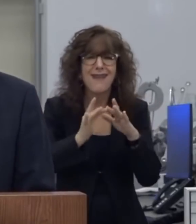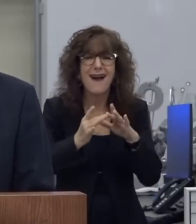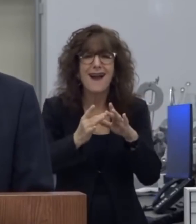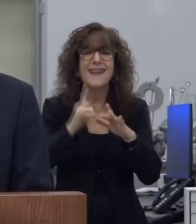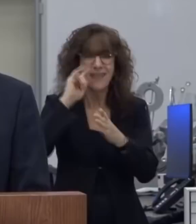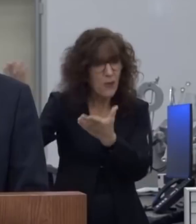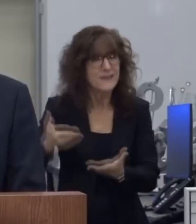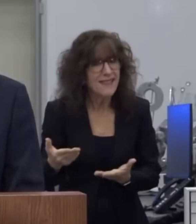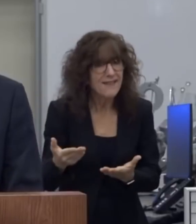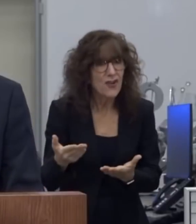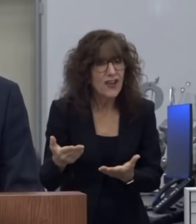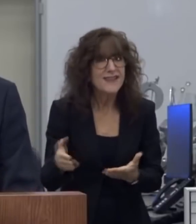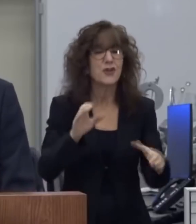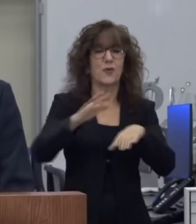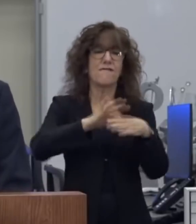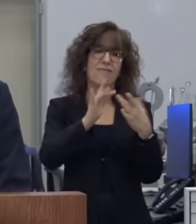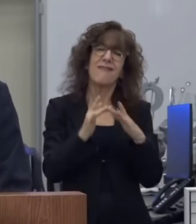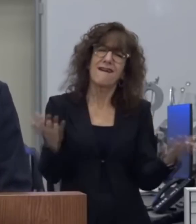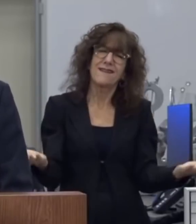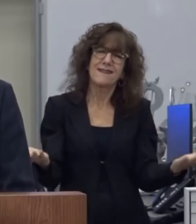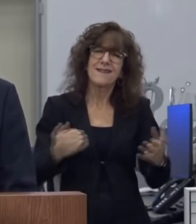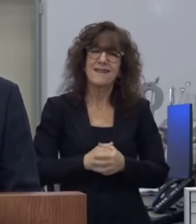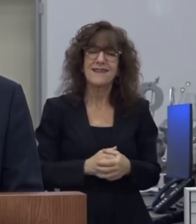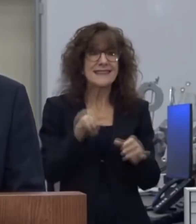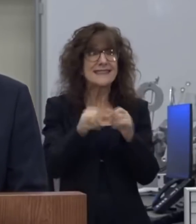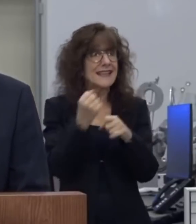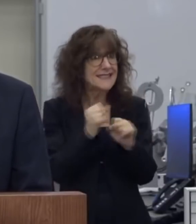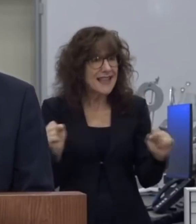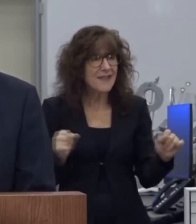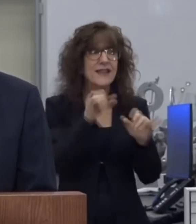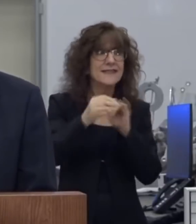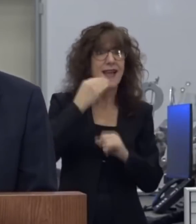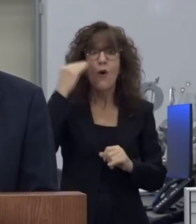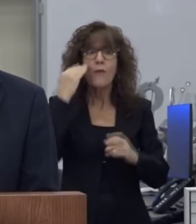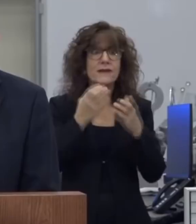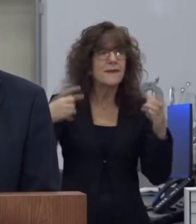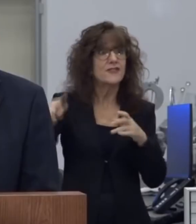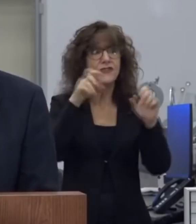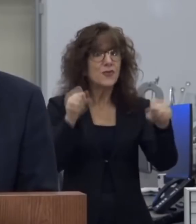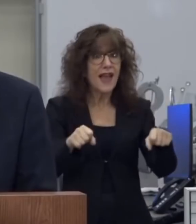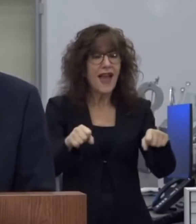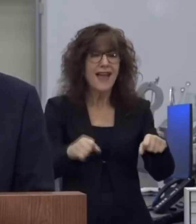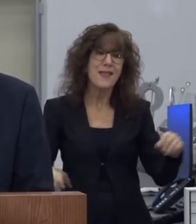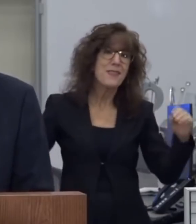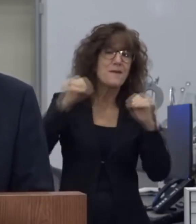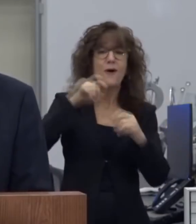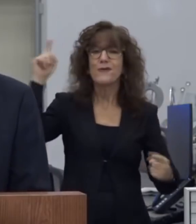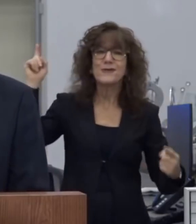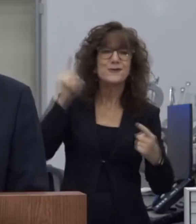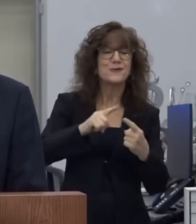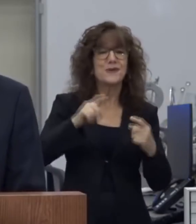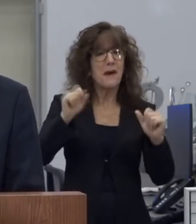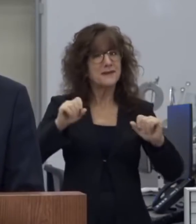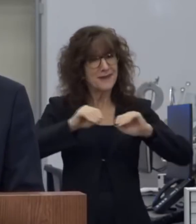it. Do it online. Stay safe and stay at home as much as you can. The more we reduce our chances